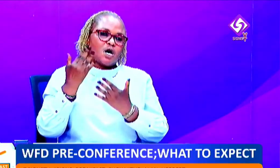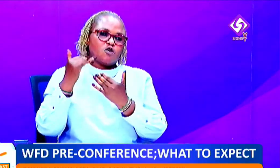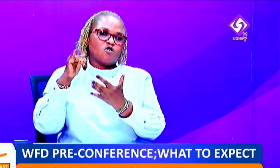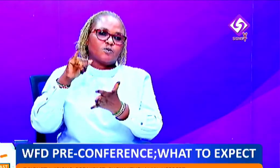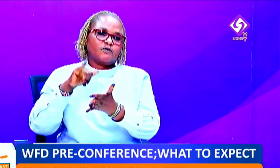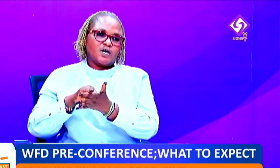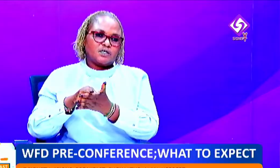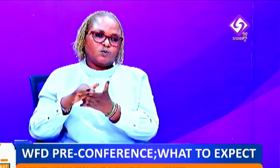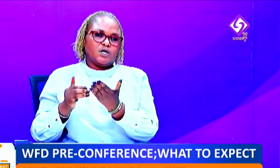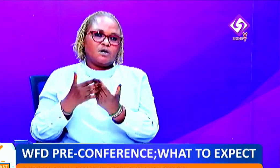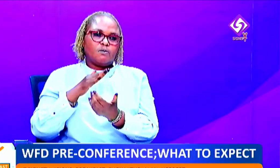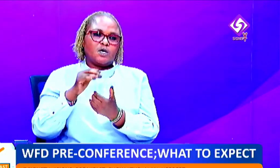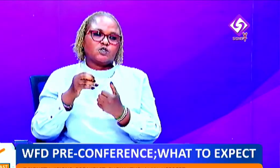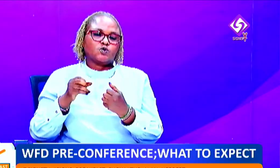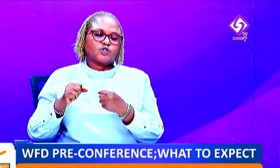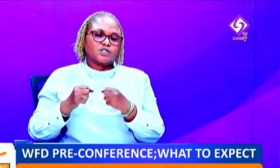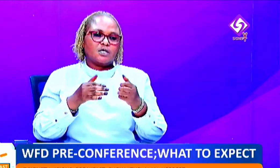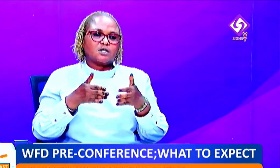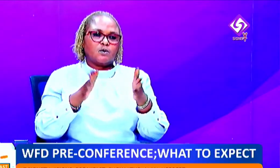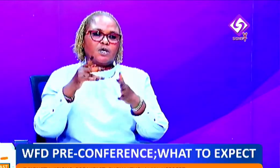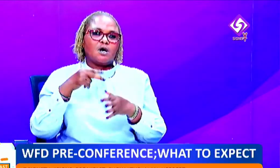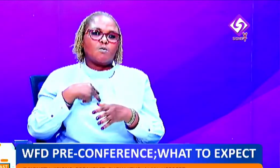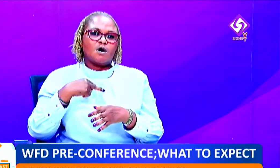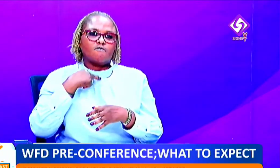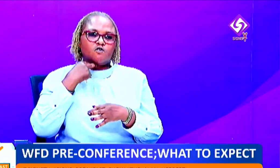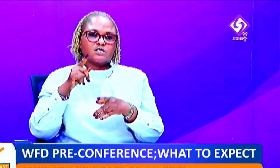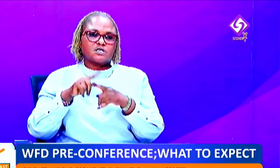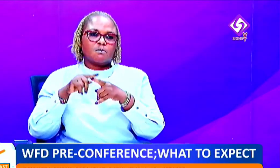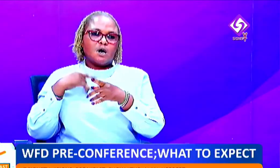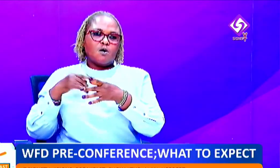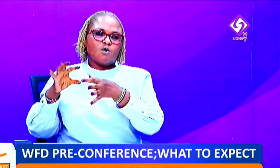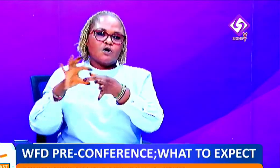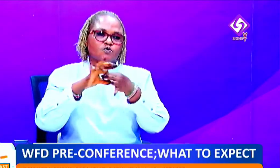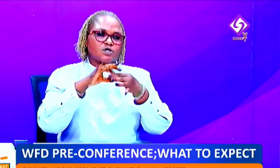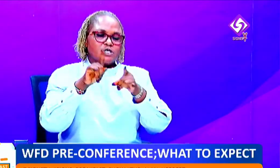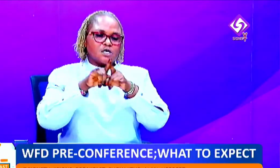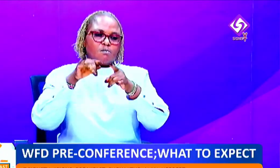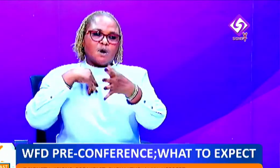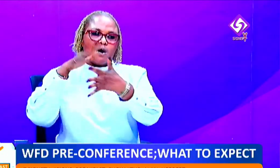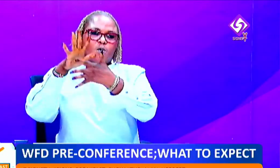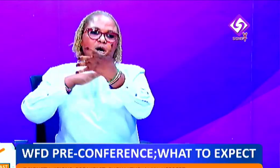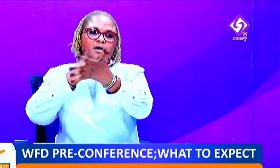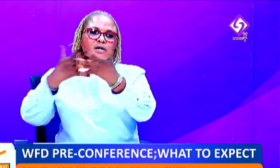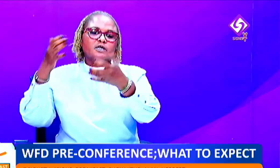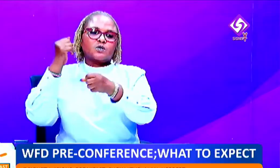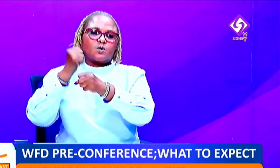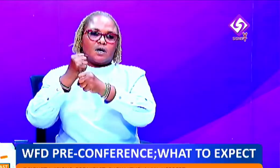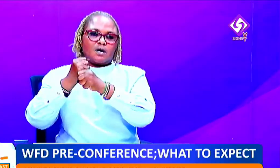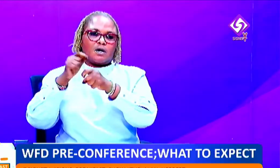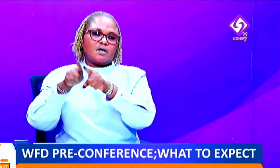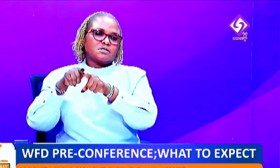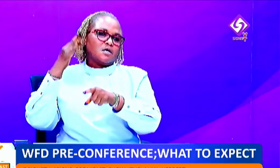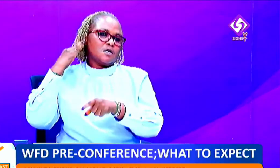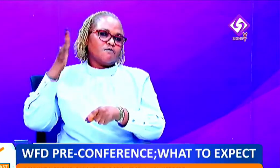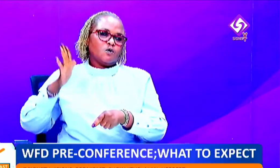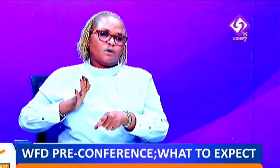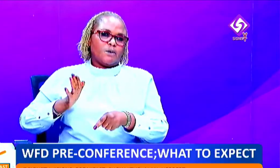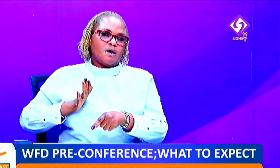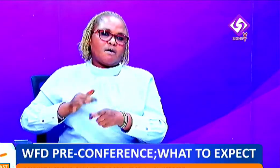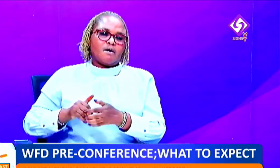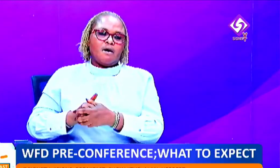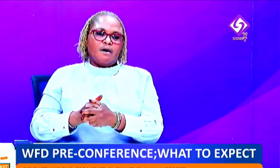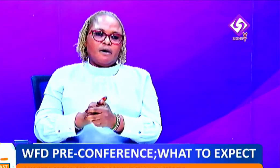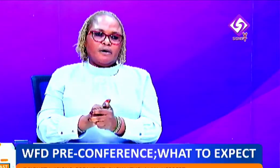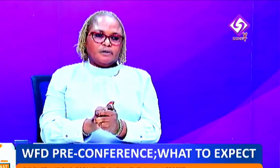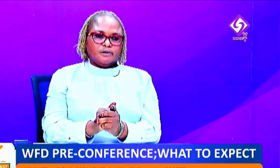then globally, we can be able to amplify the voices of deaf women and discuss those issues that particularly affect us together in